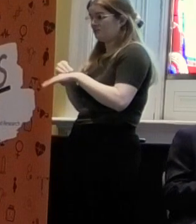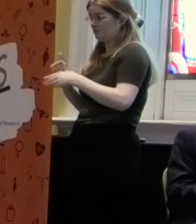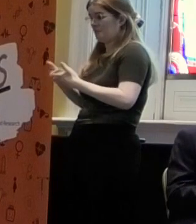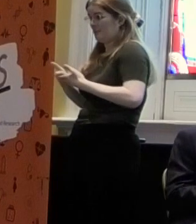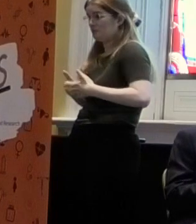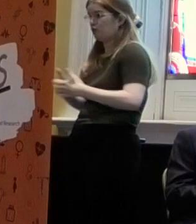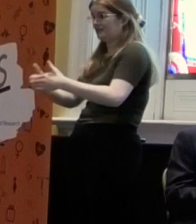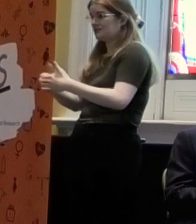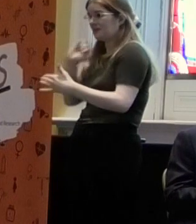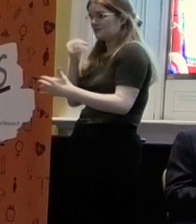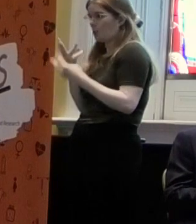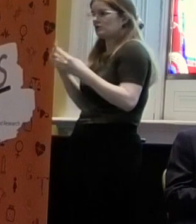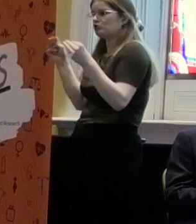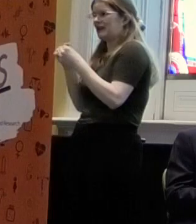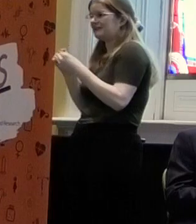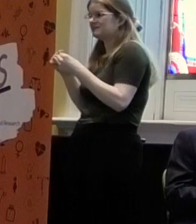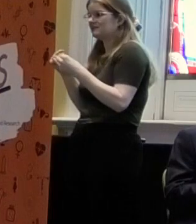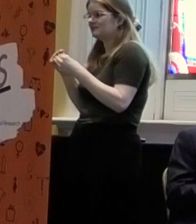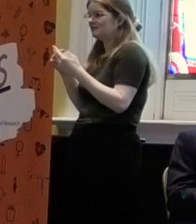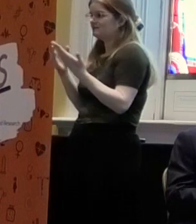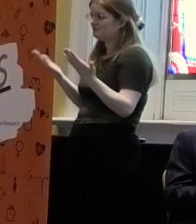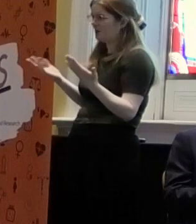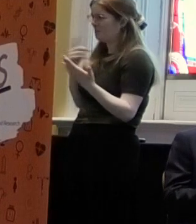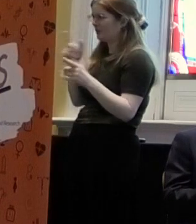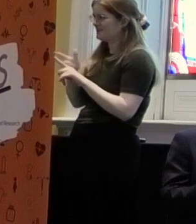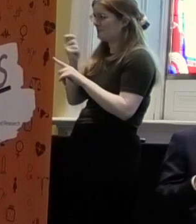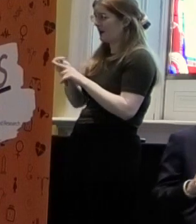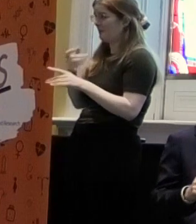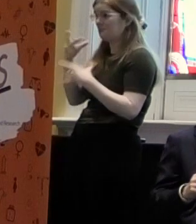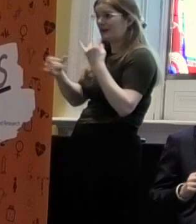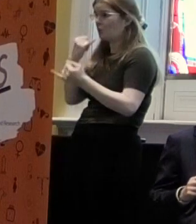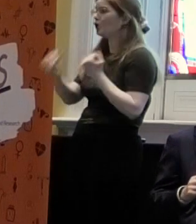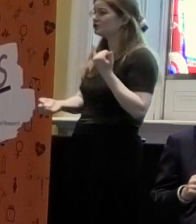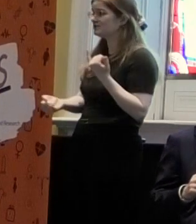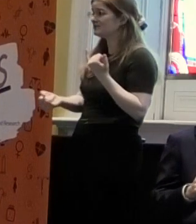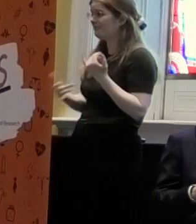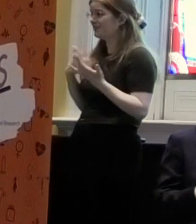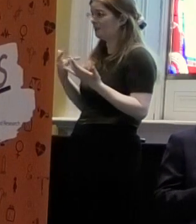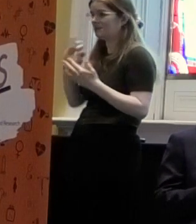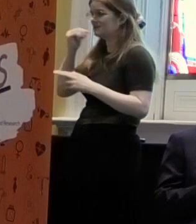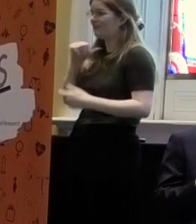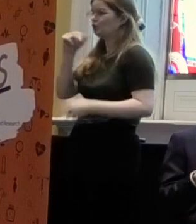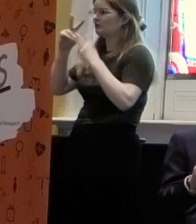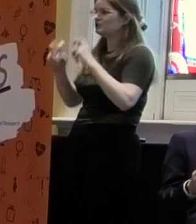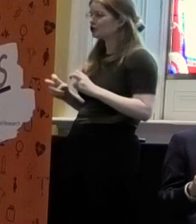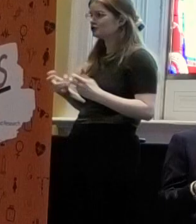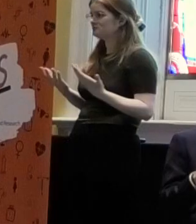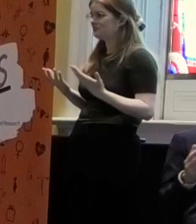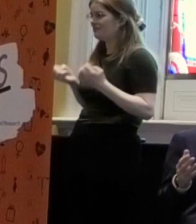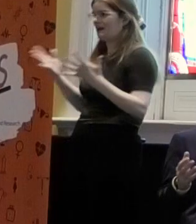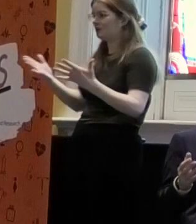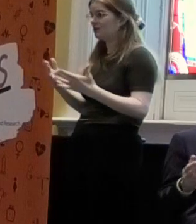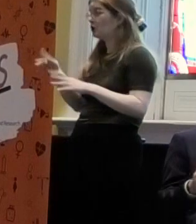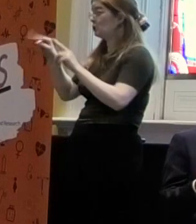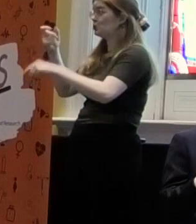this desire to protect them from harms, it actually probably has caused harms, because the vast majority of